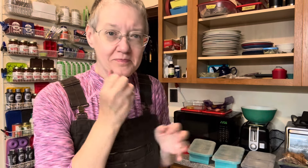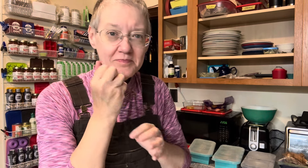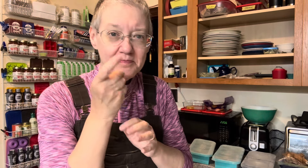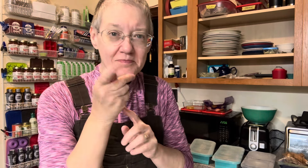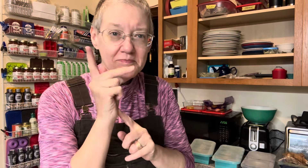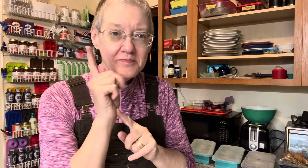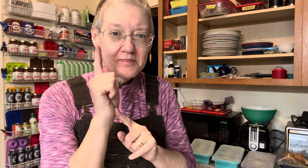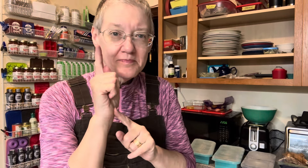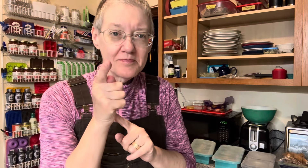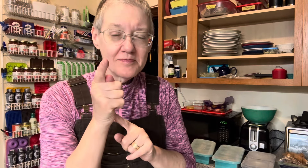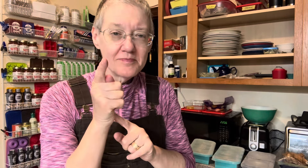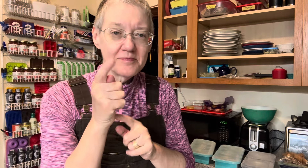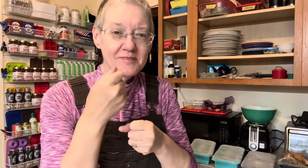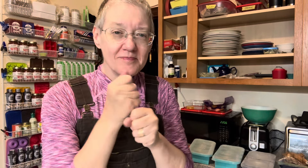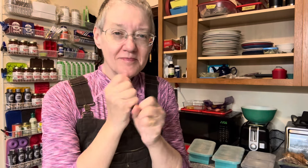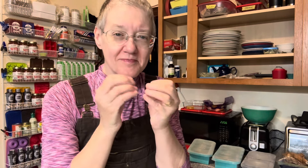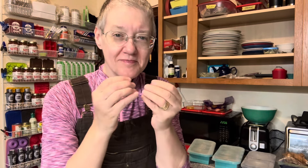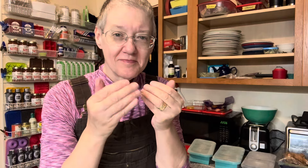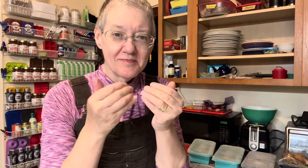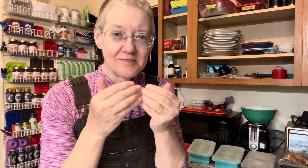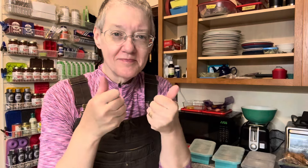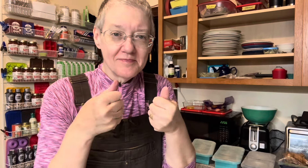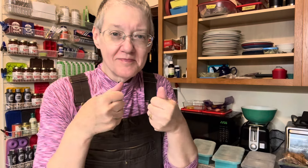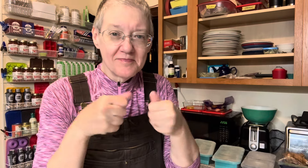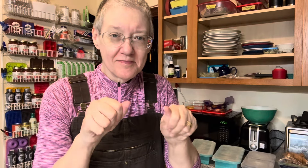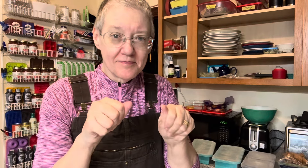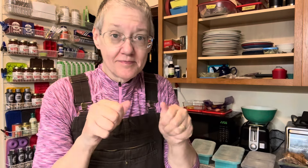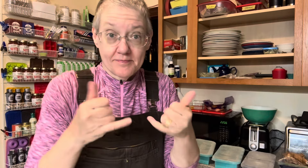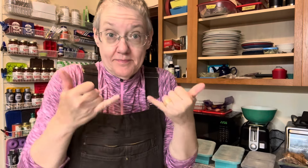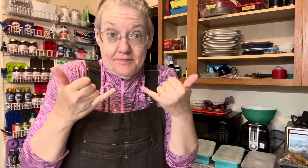freezers are super cold. And while we're doing that,